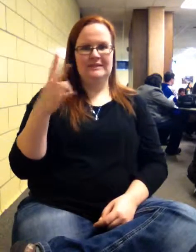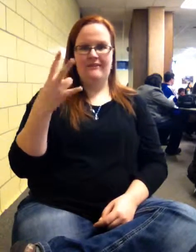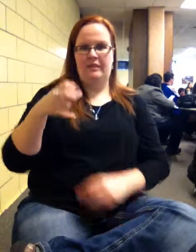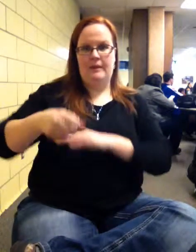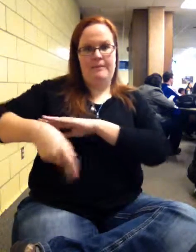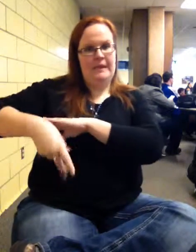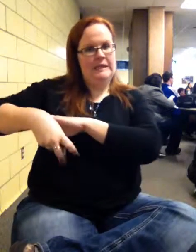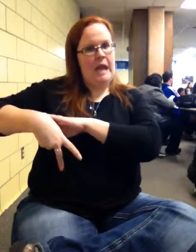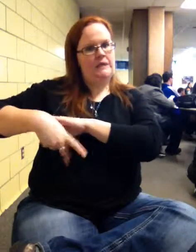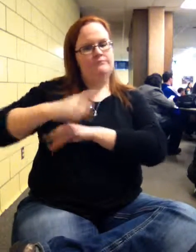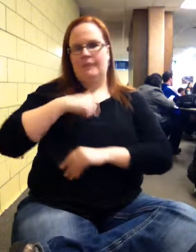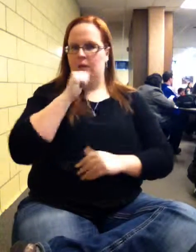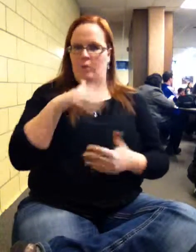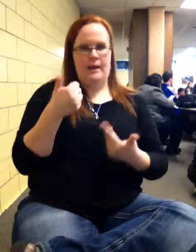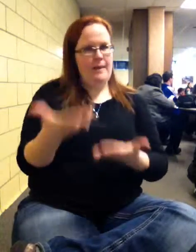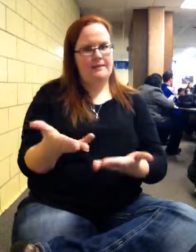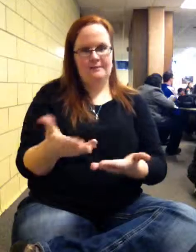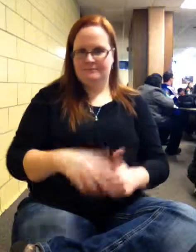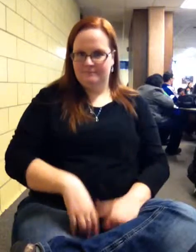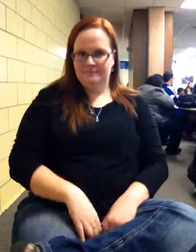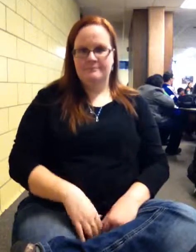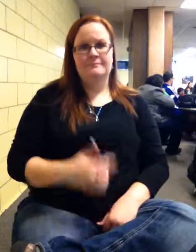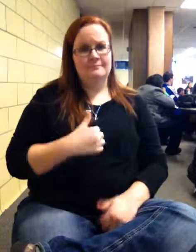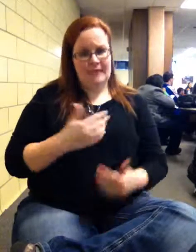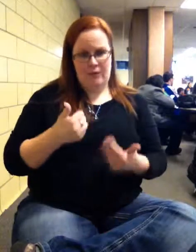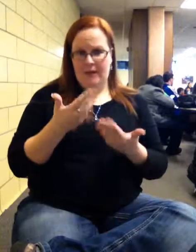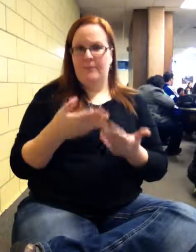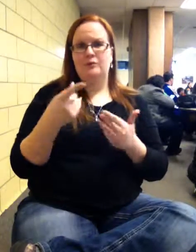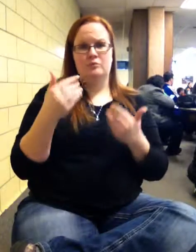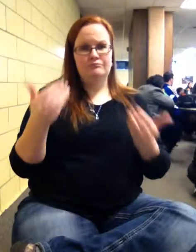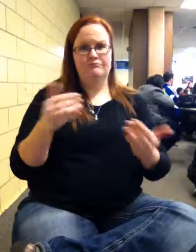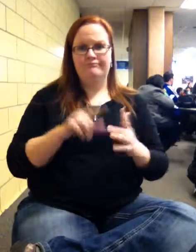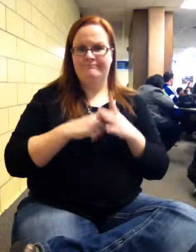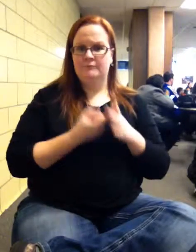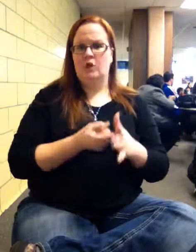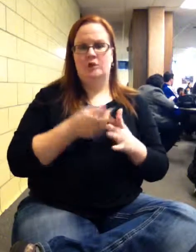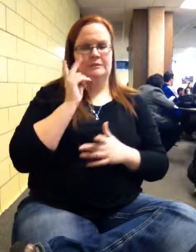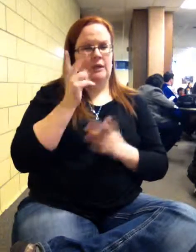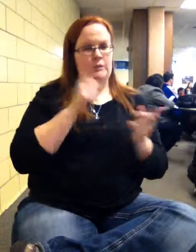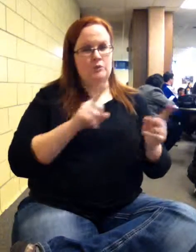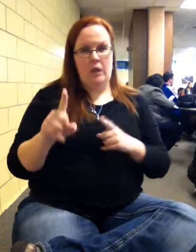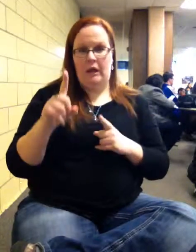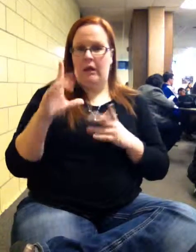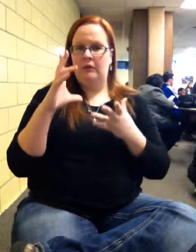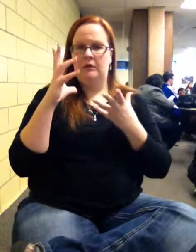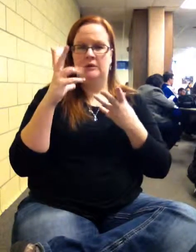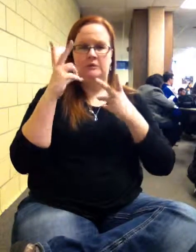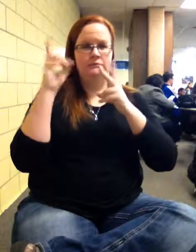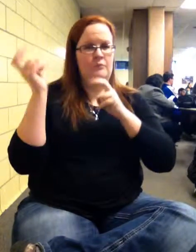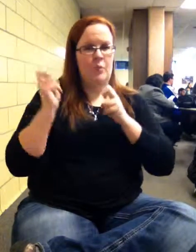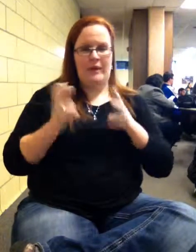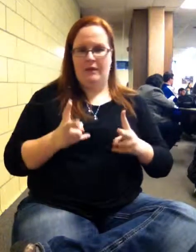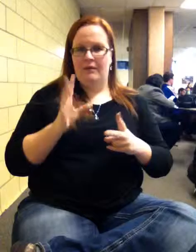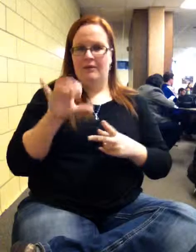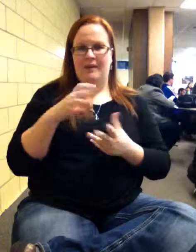wouldn't recommend that. I would recommend that you get started on it, start seeing what's going on, get the financial statements pulled, because what you're gonna see with